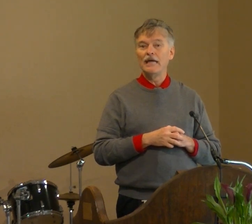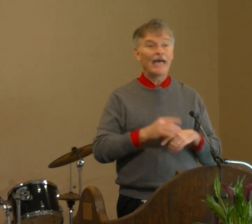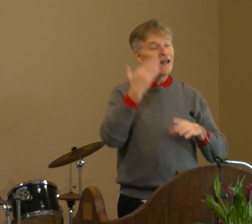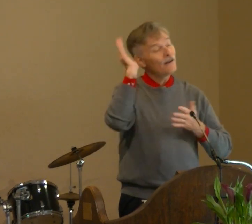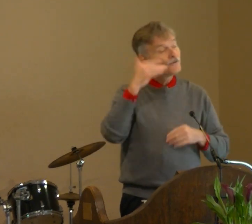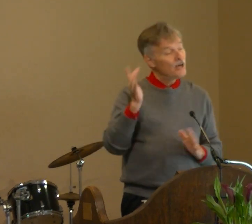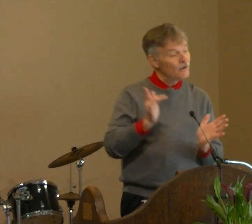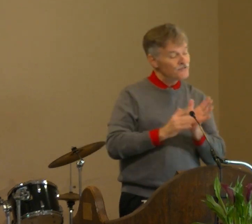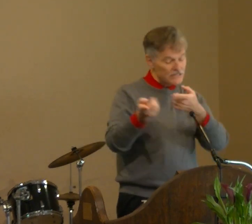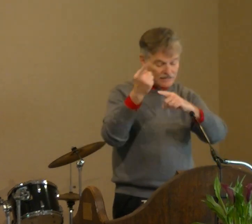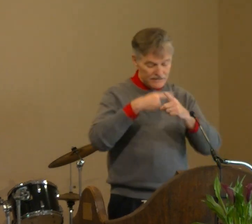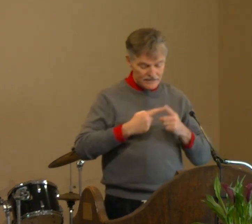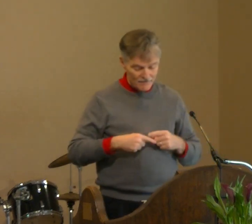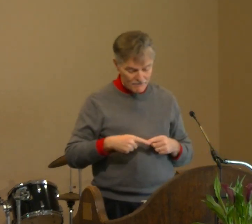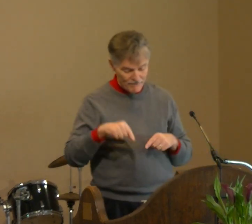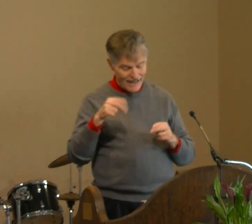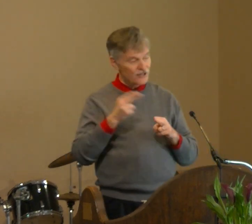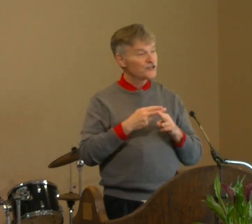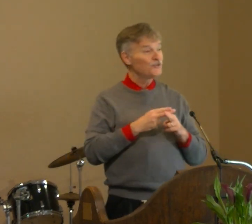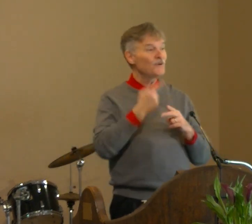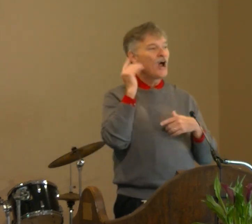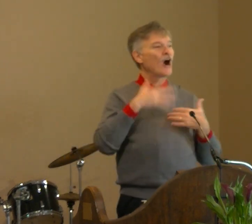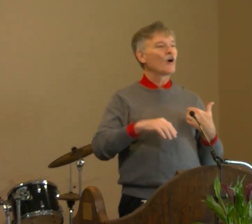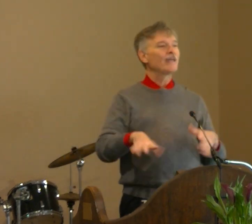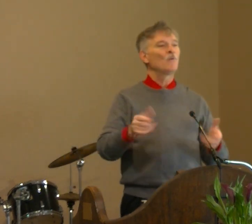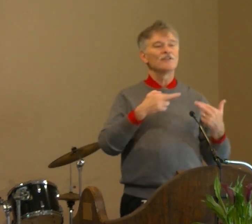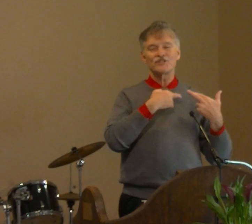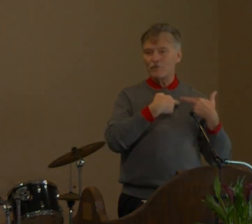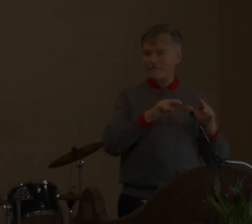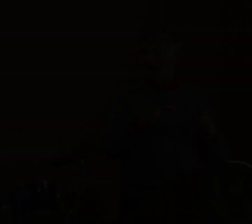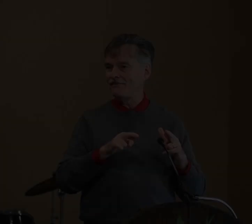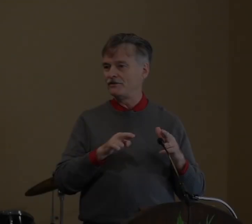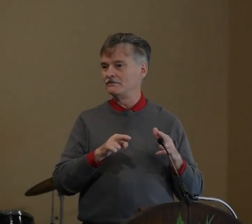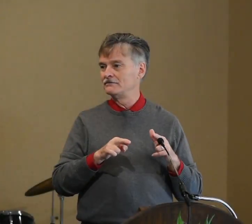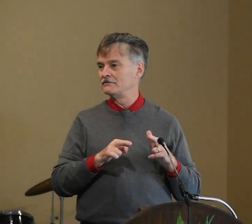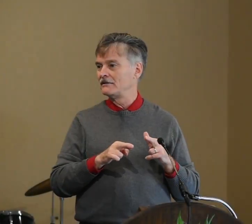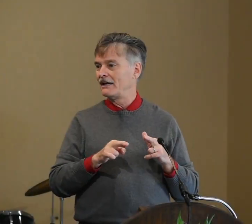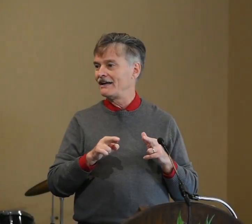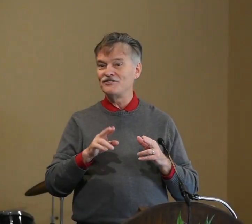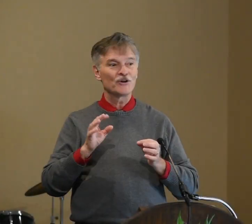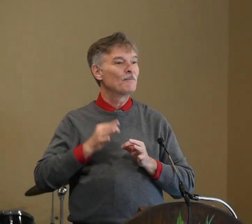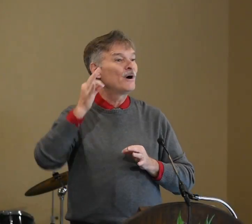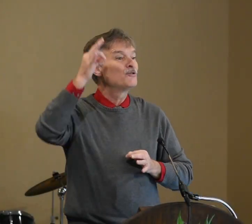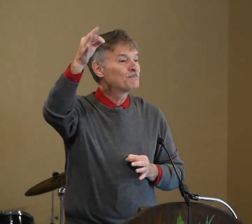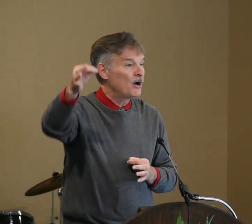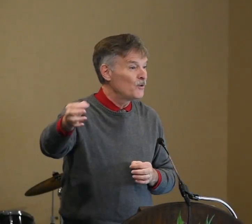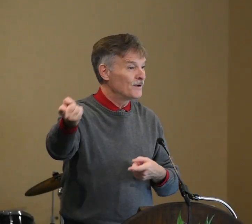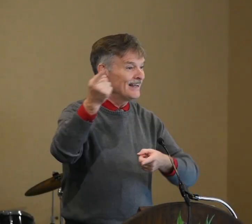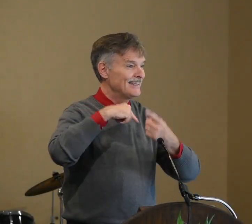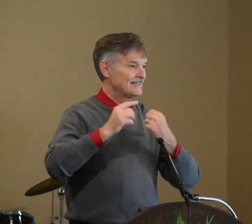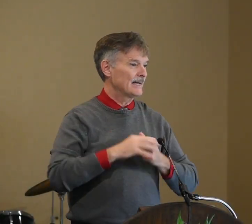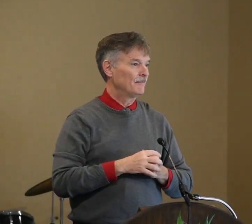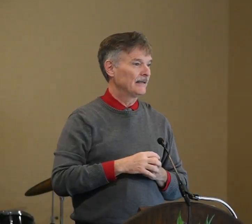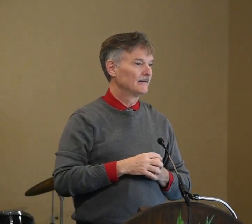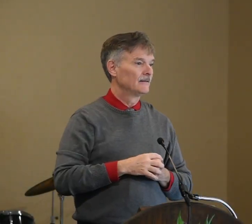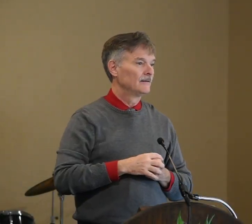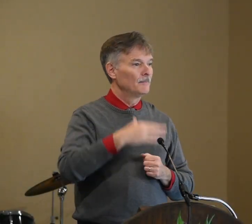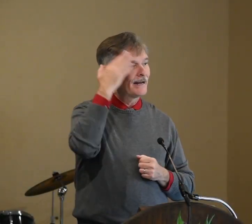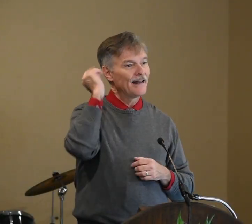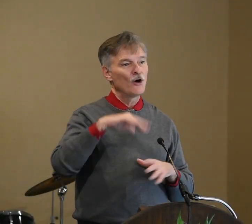And I don't know if Jesus is coming back soon or he wants a revival and he's going to postpone his coming. But I know we